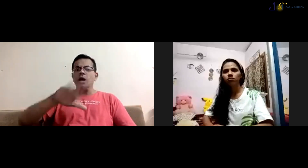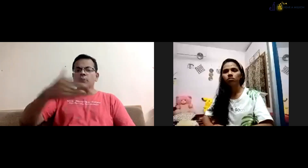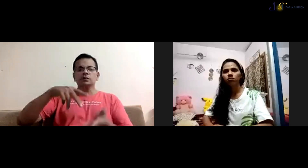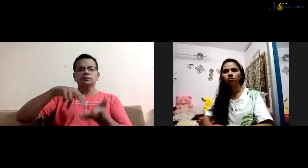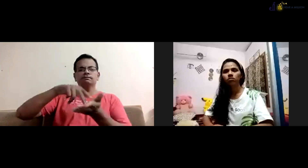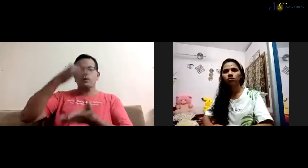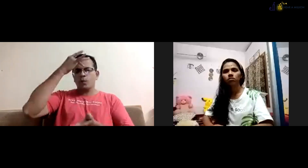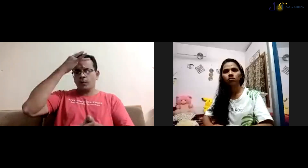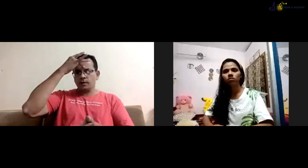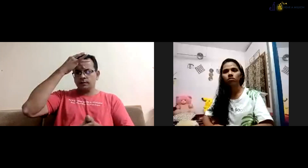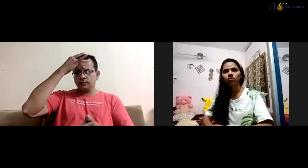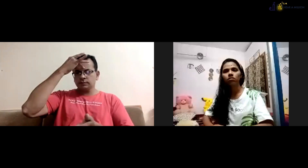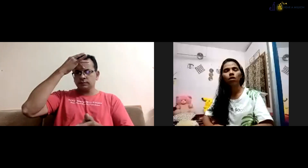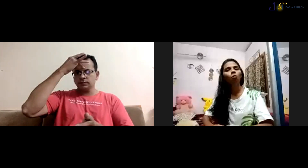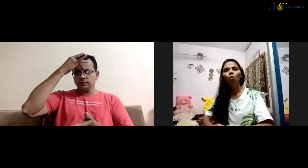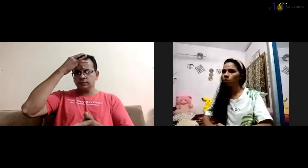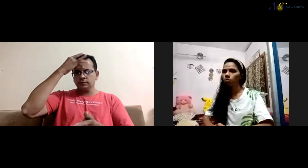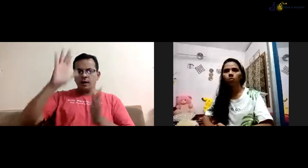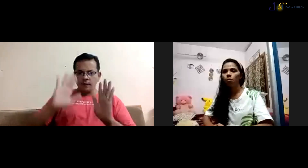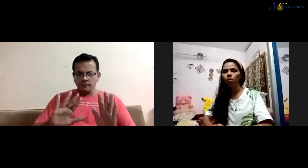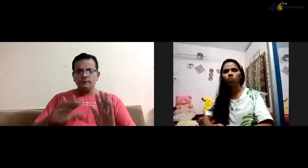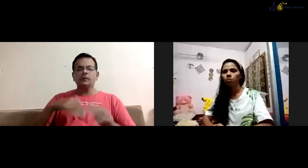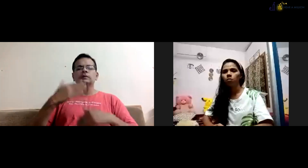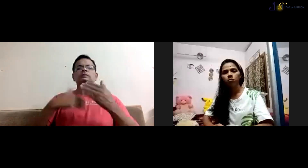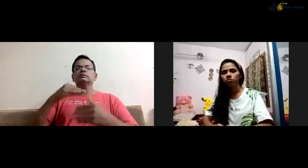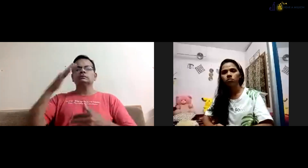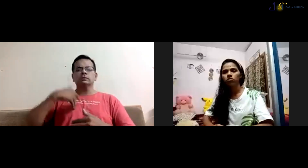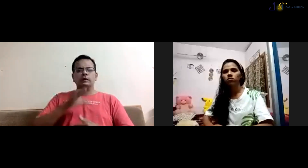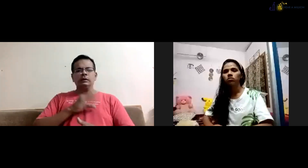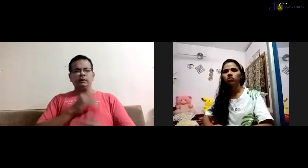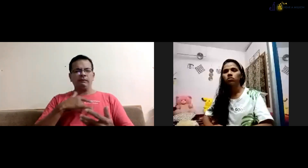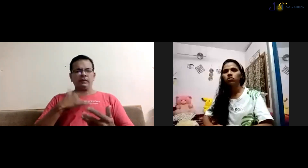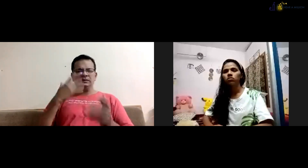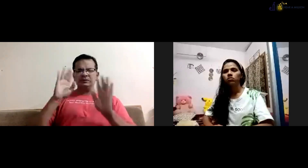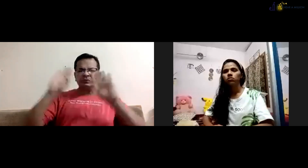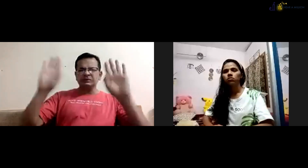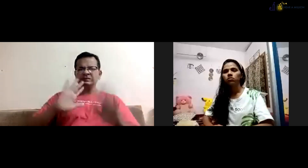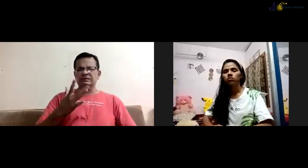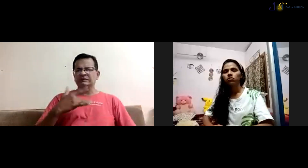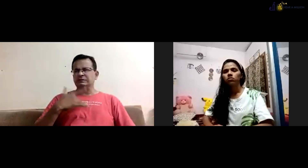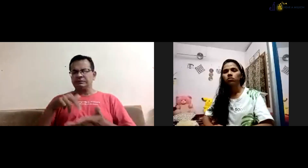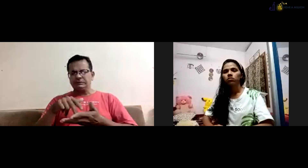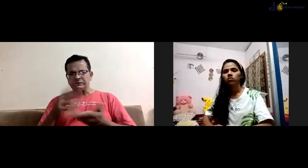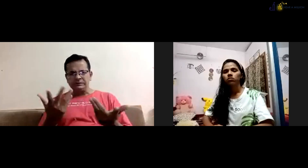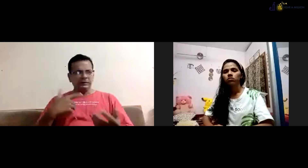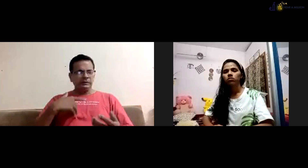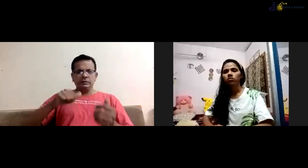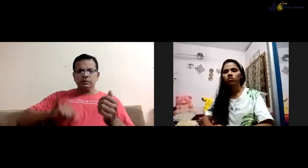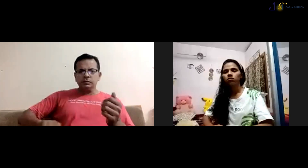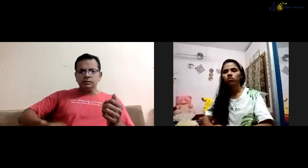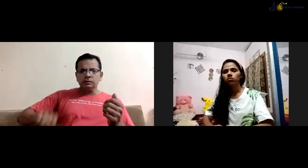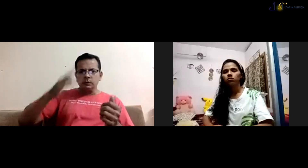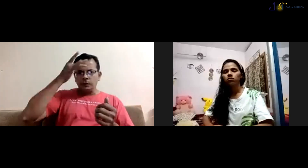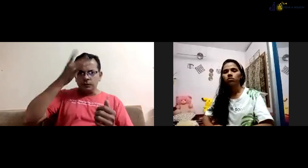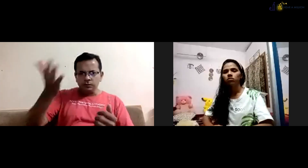I was at when I was 5 year old, I have problem to walk, but I feel I don't